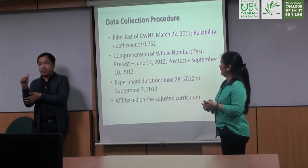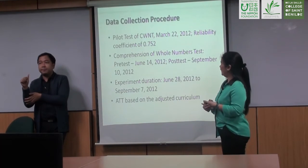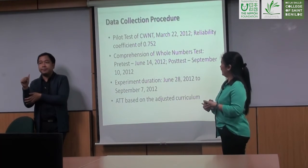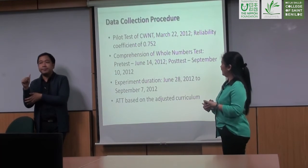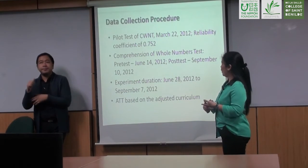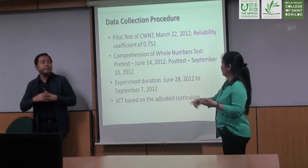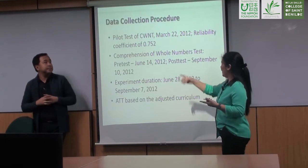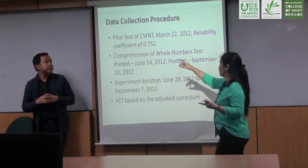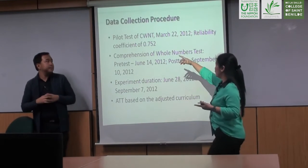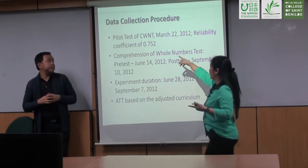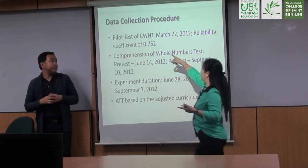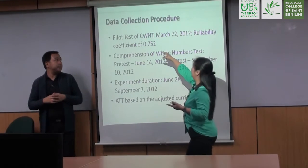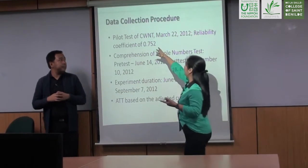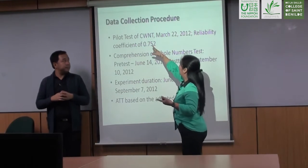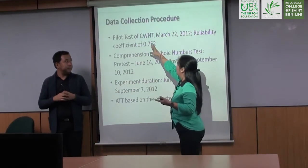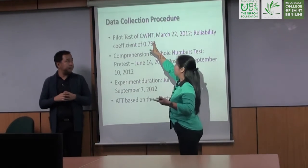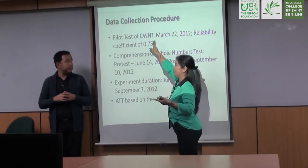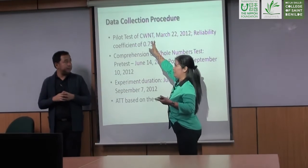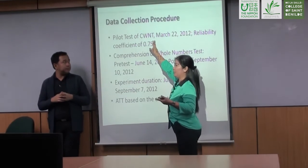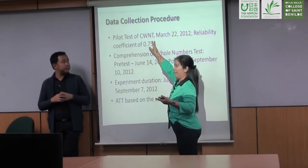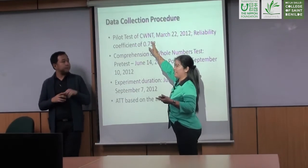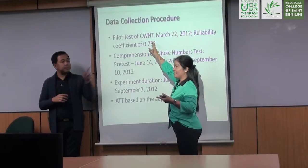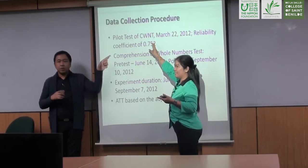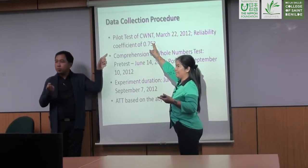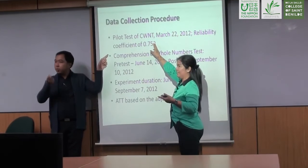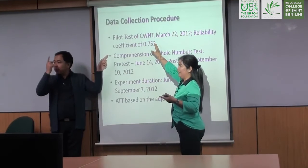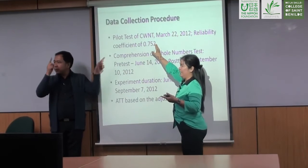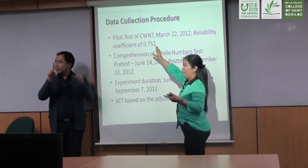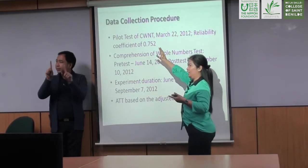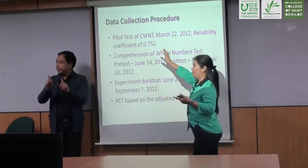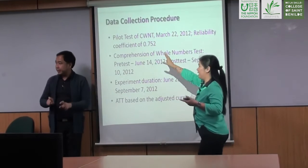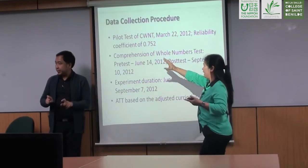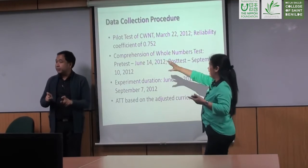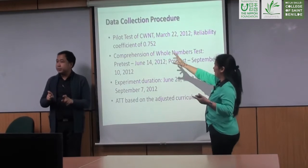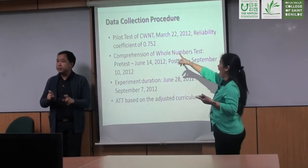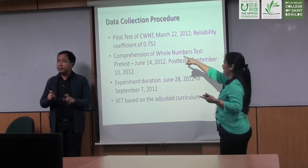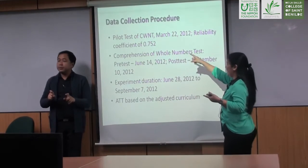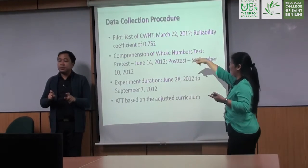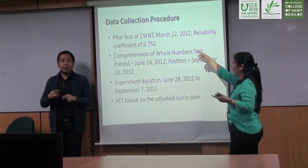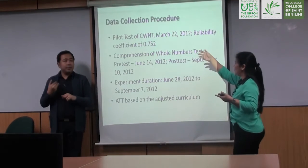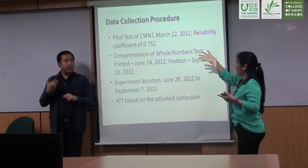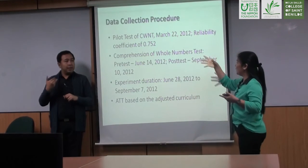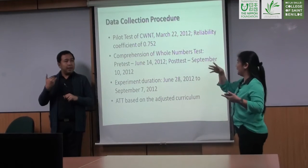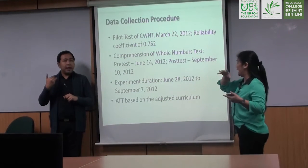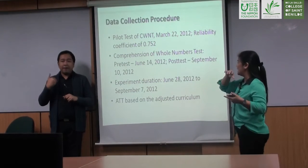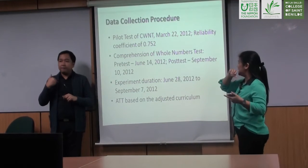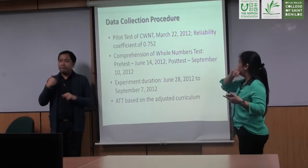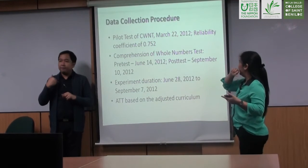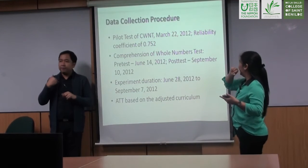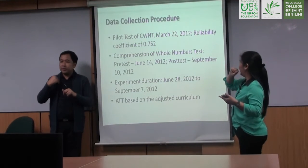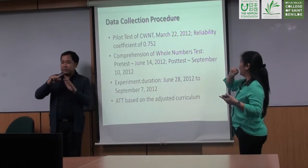about the comprehension, yung test, it had a pilot